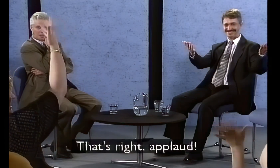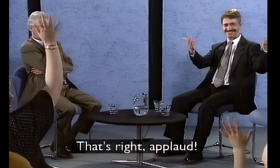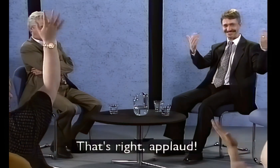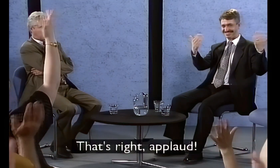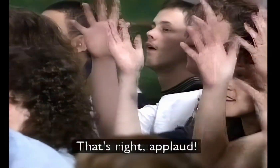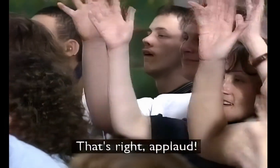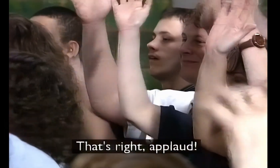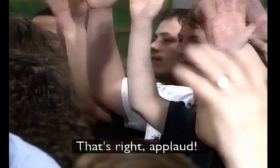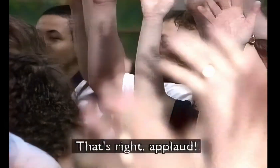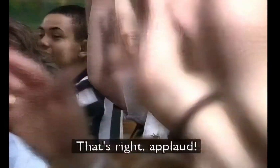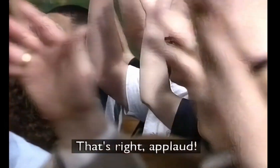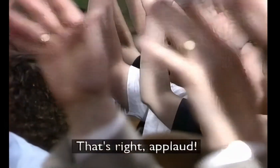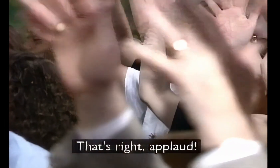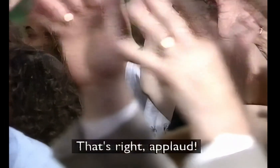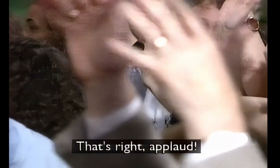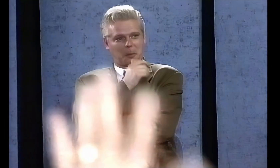That's right, applaud.